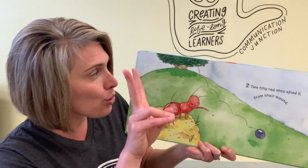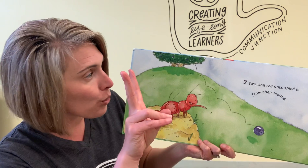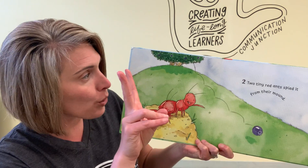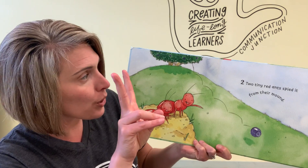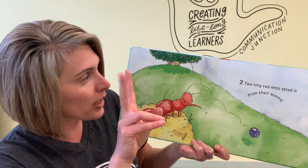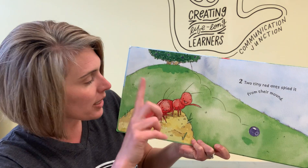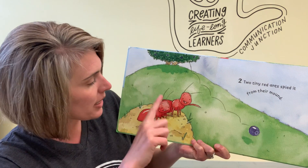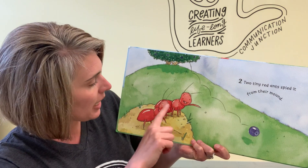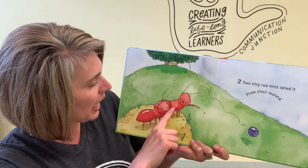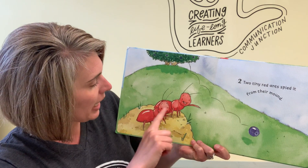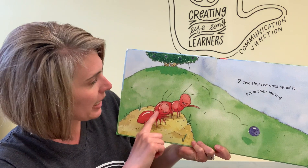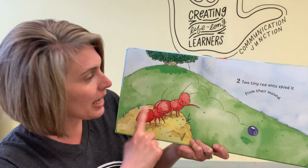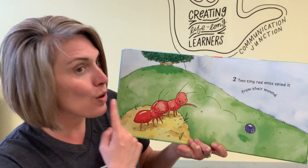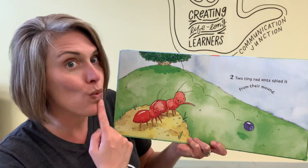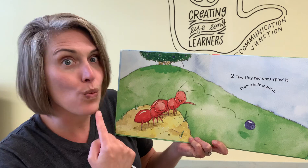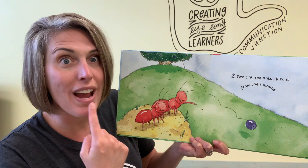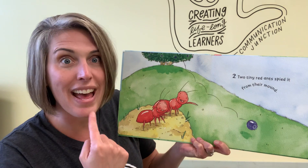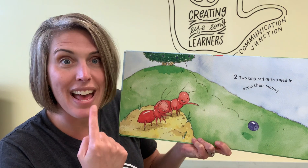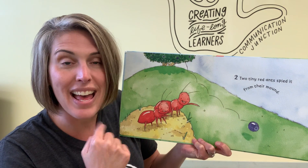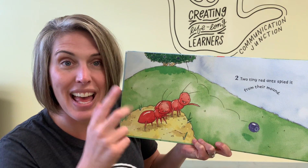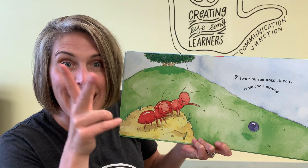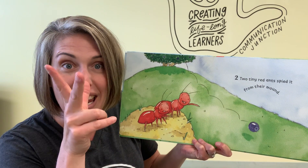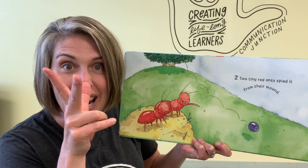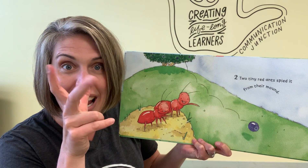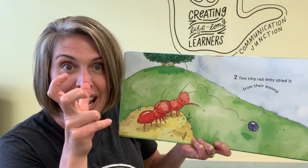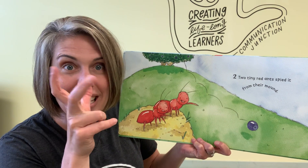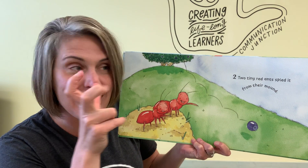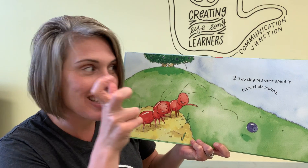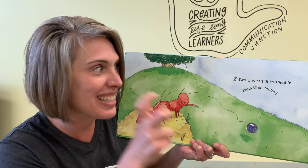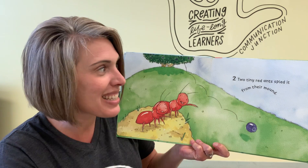Two tiny red